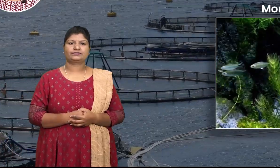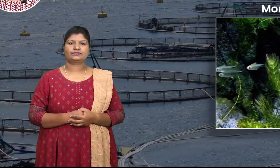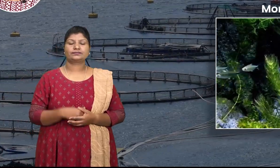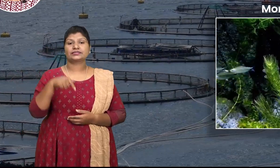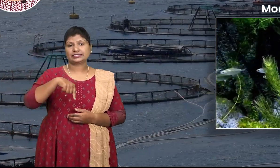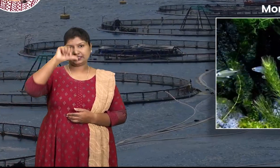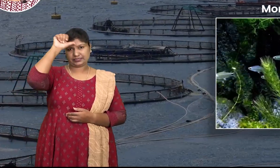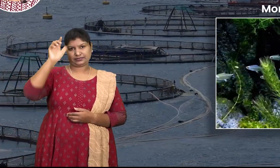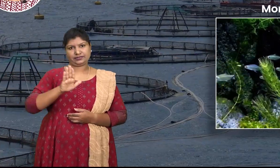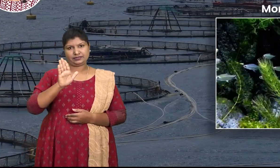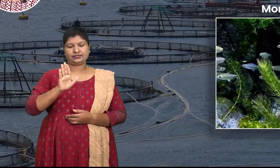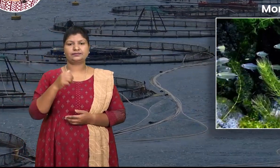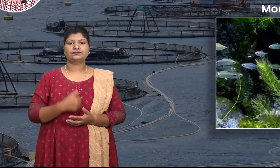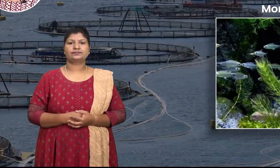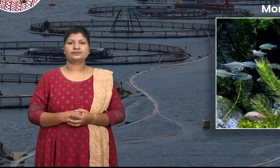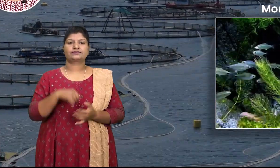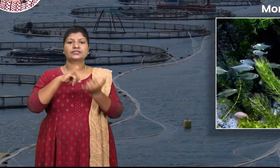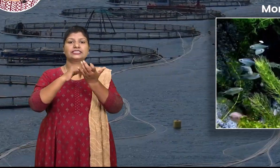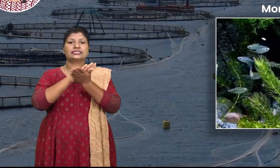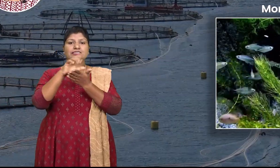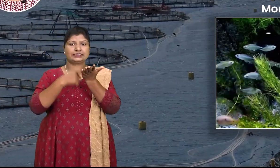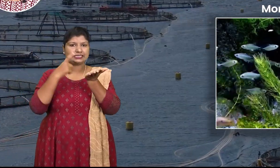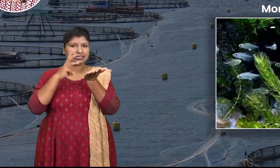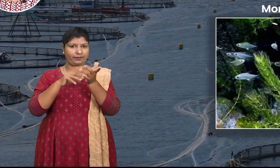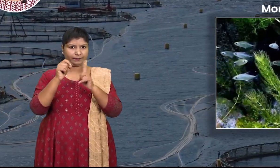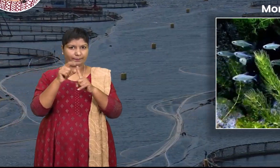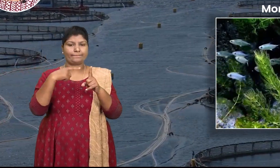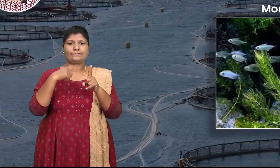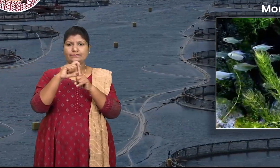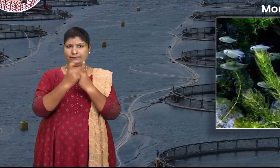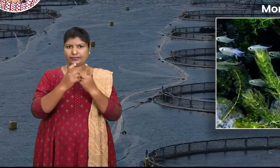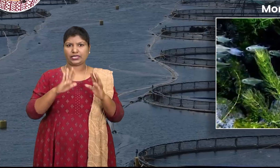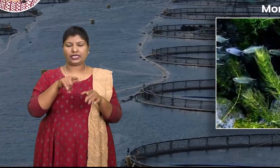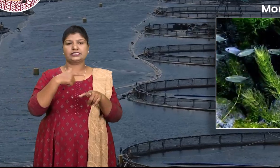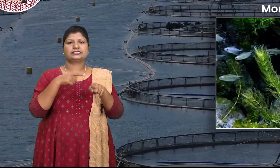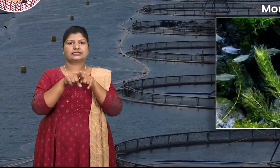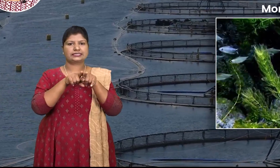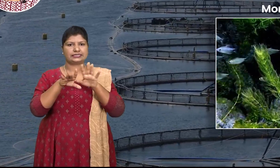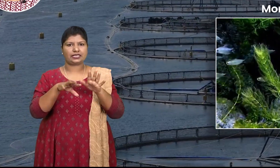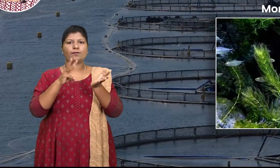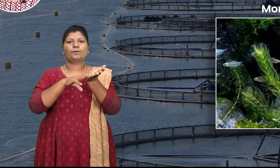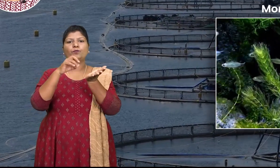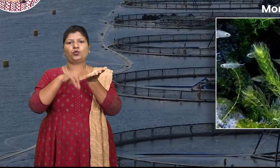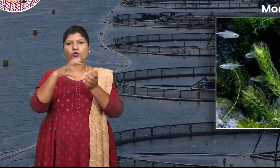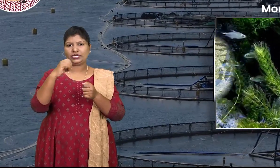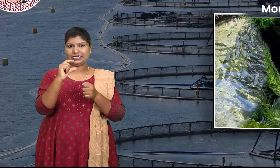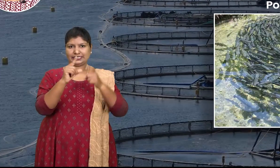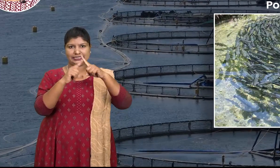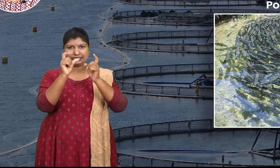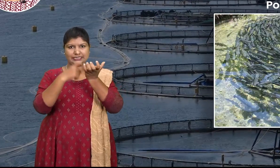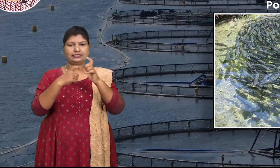In India, shrimp culture is an example of monoculture fish.